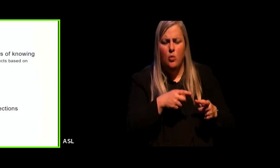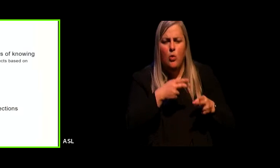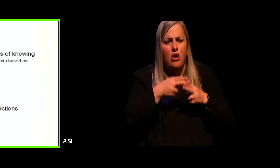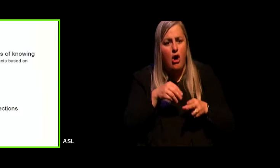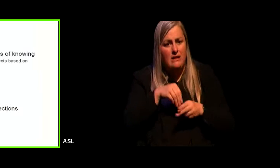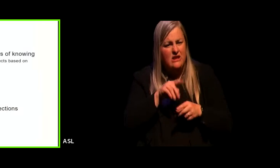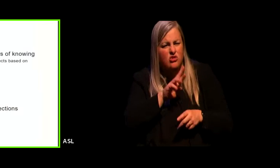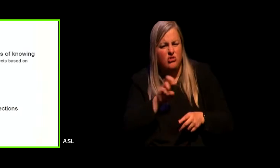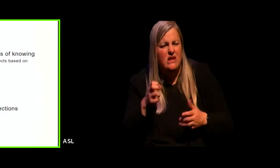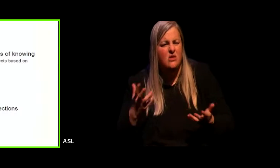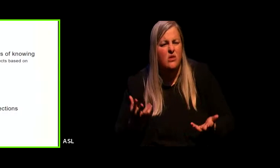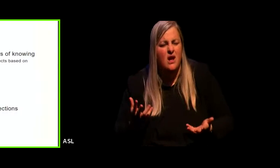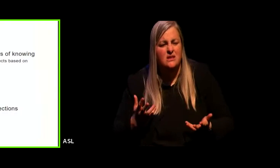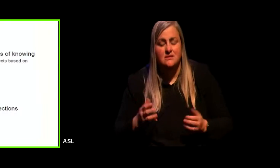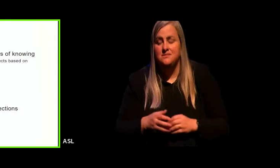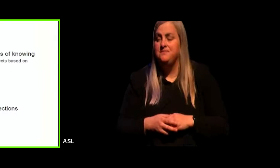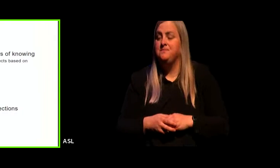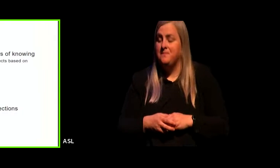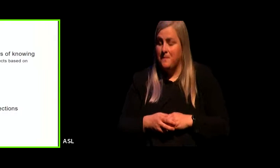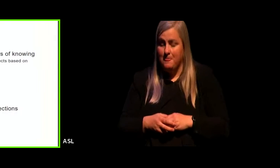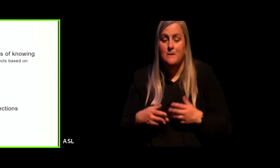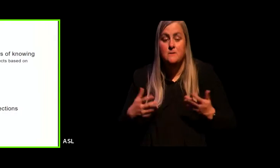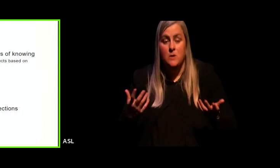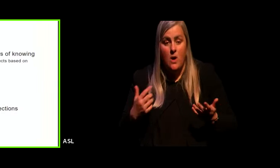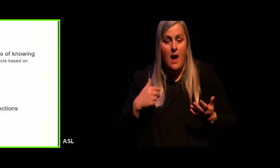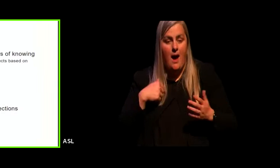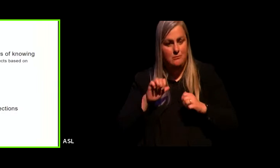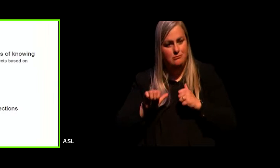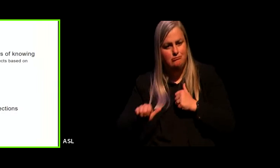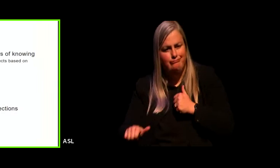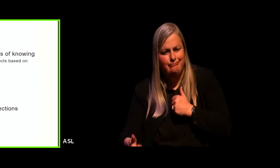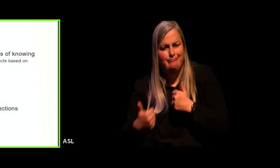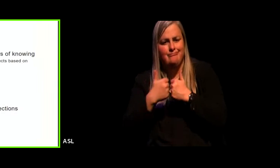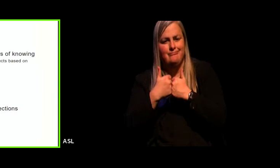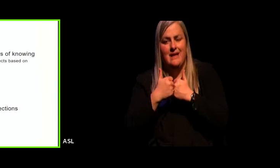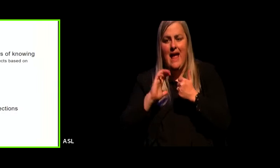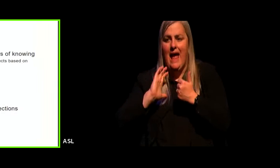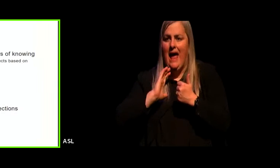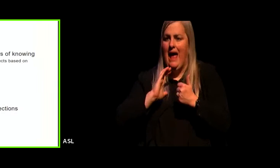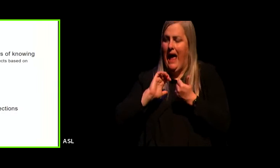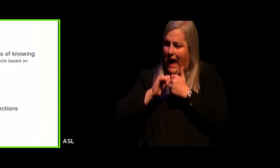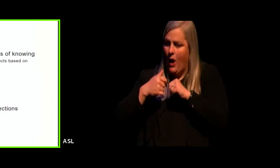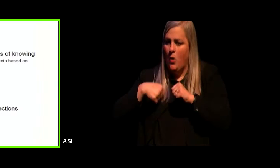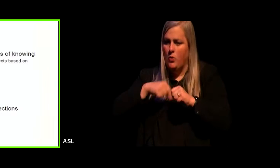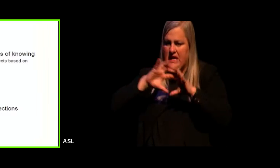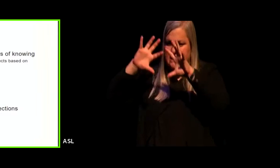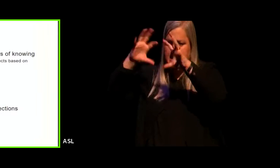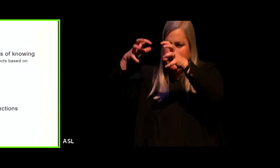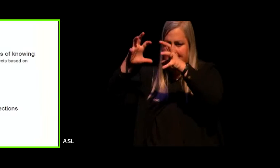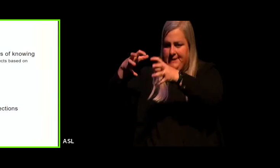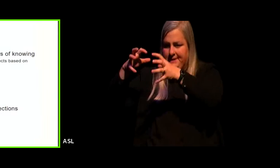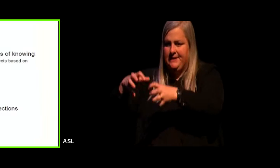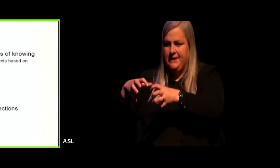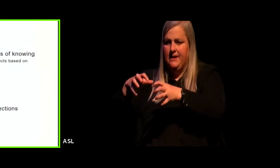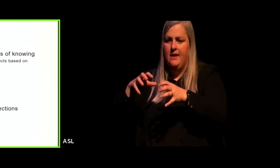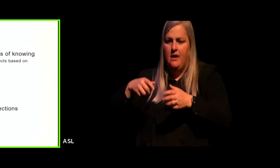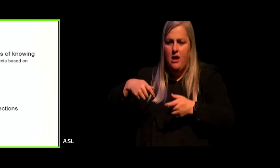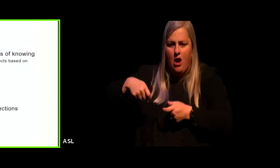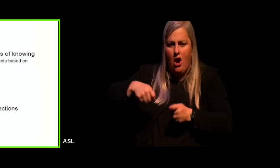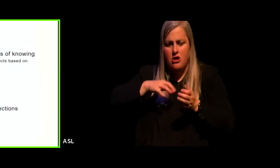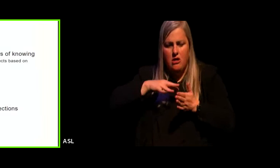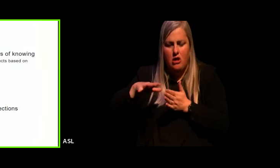very nascent, but I'm really fundamentally challenging the ways in which we categorize archaeological data to open up new